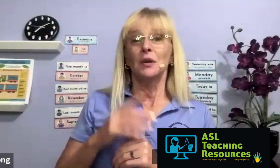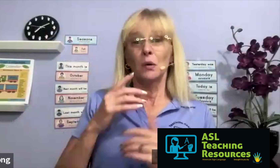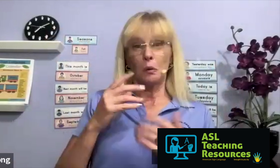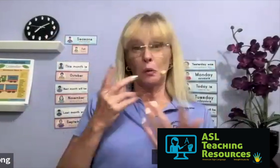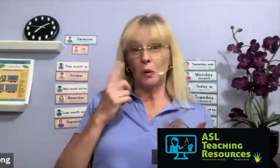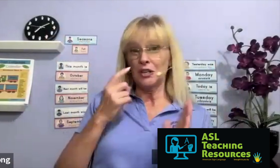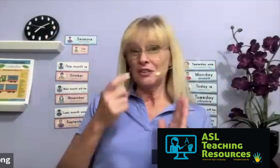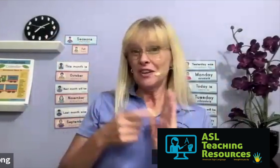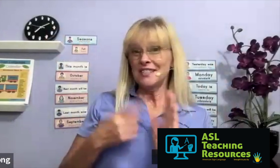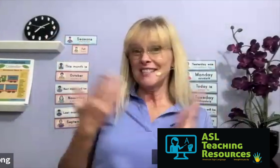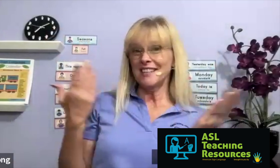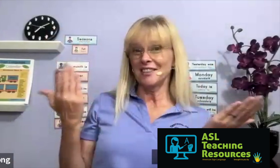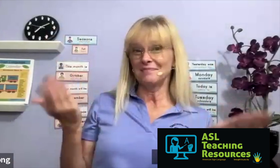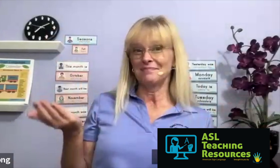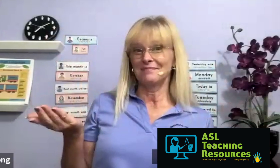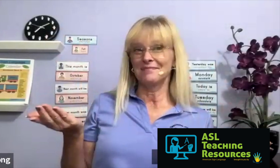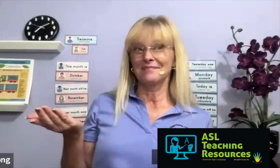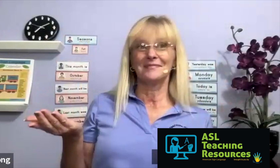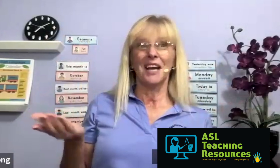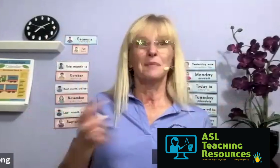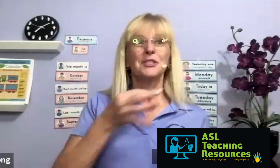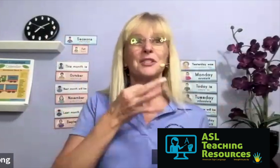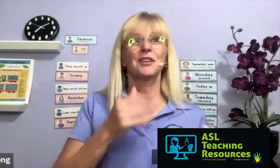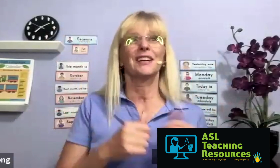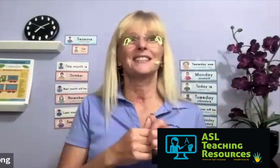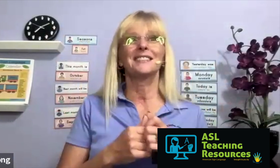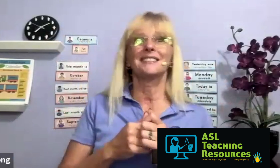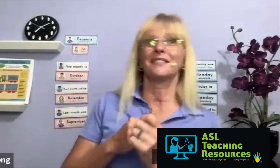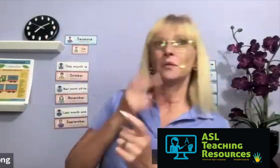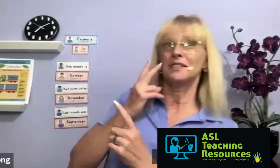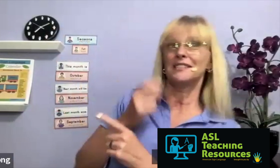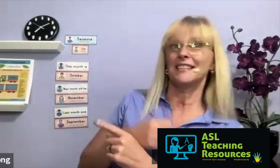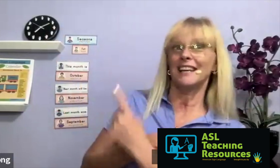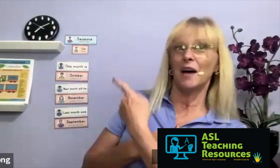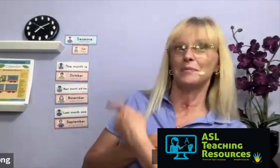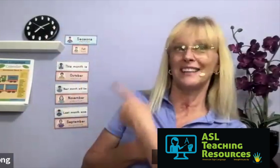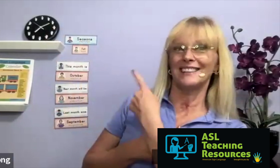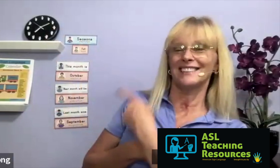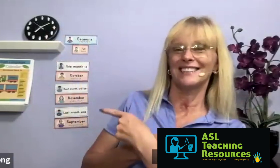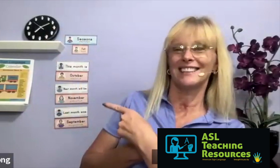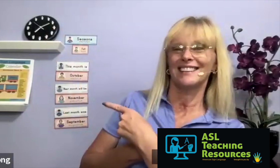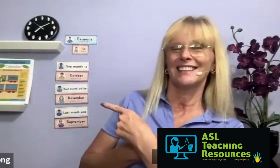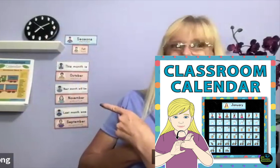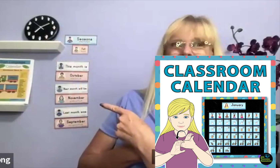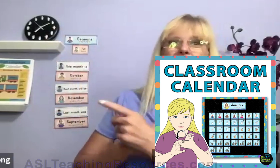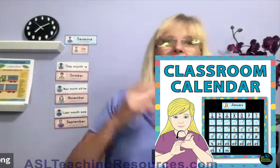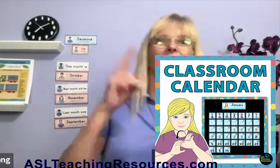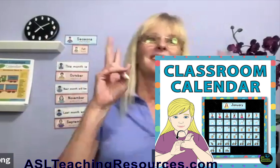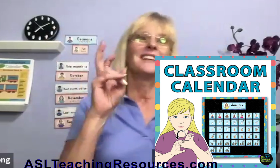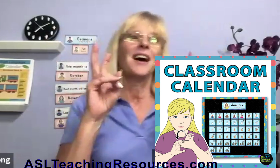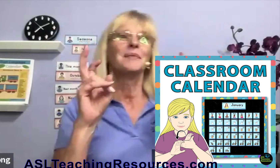So what do you notice here? I'm just curious. What do you see happening? The